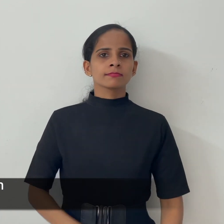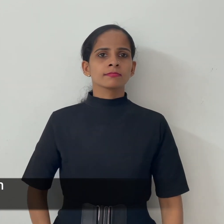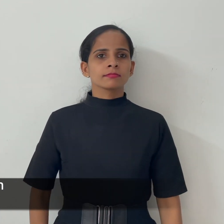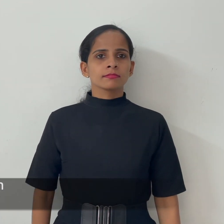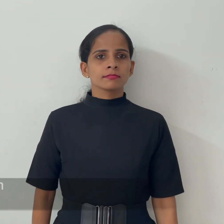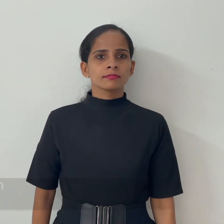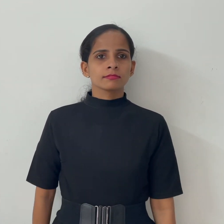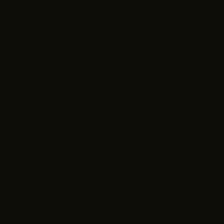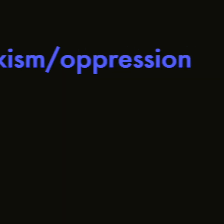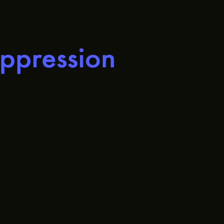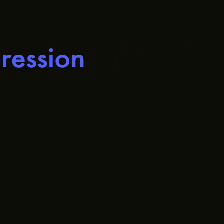oppression.